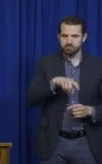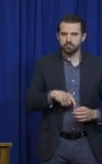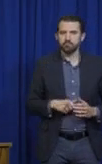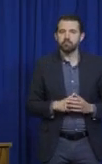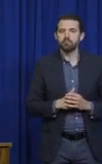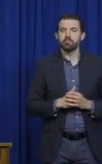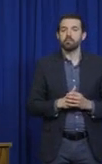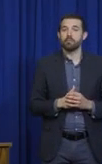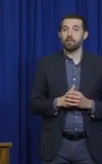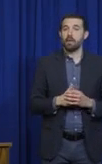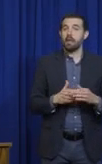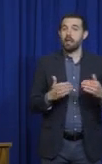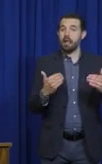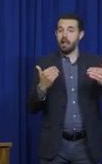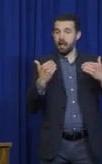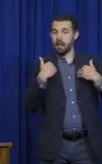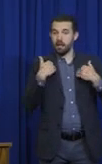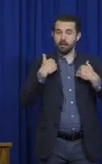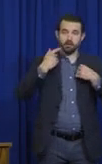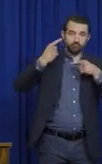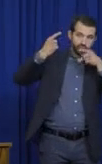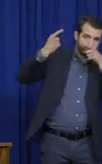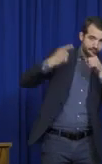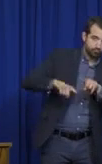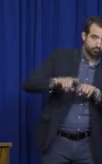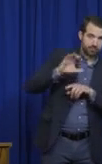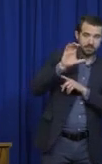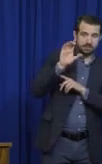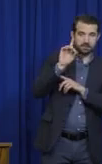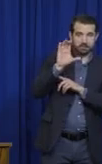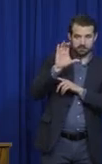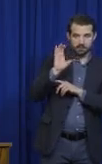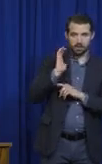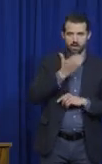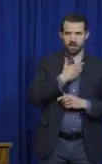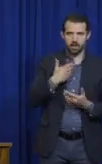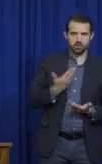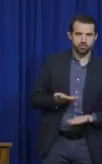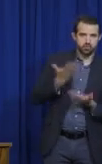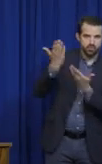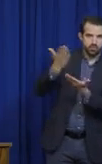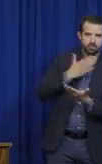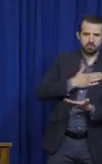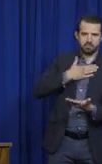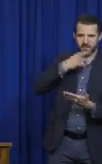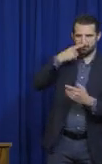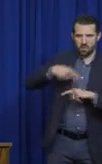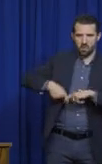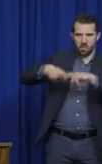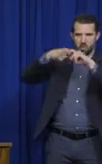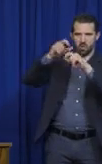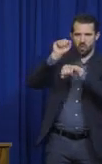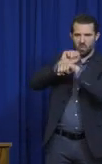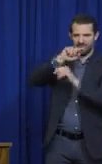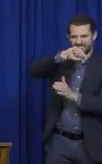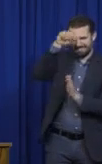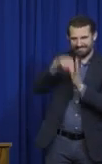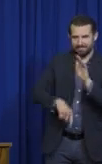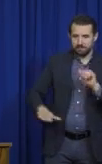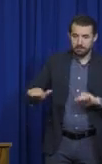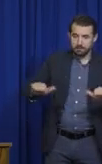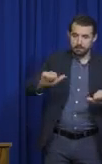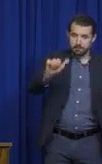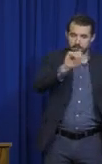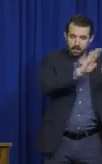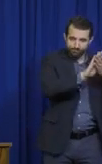have agreed with Maine CDC's recommendation to idle the plant, to do a deep cleaning, to conduct